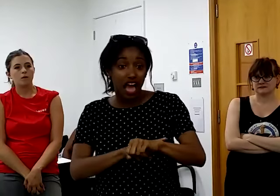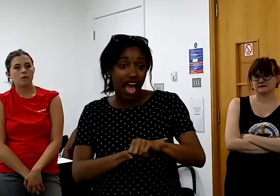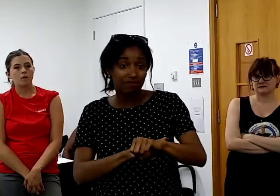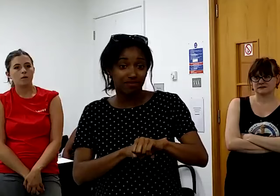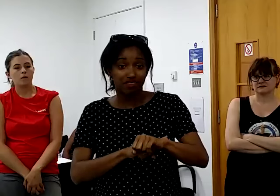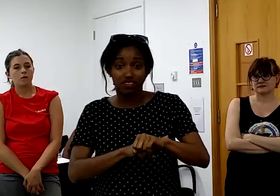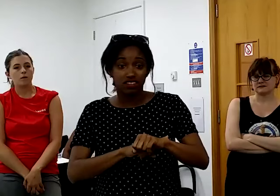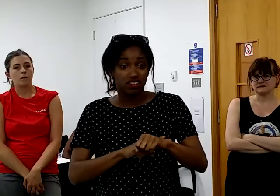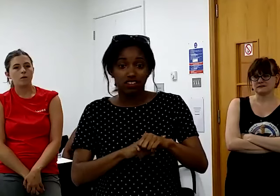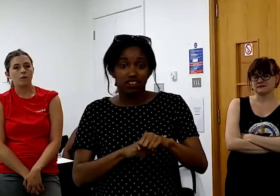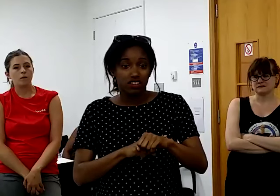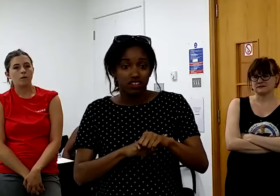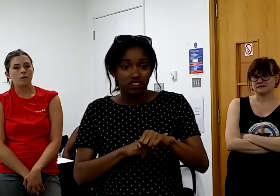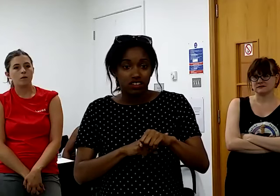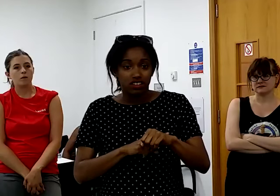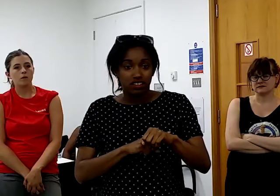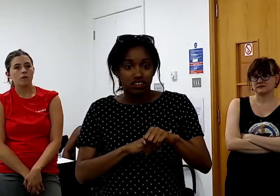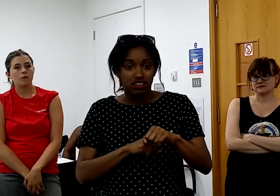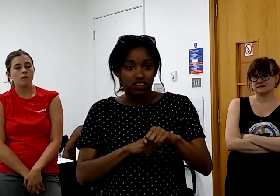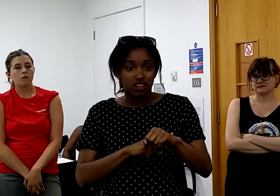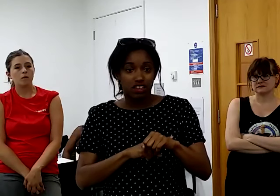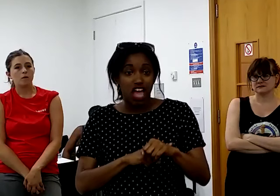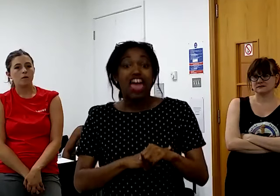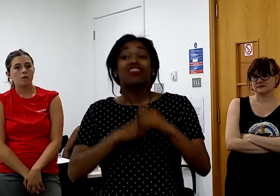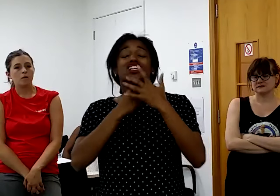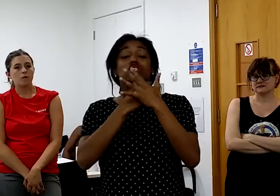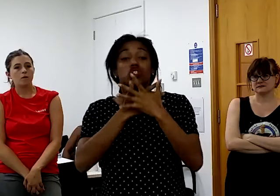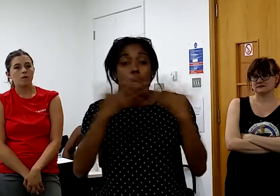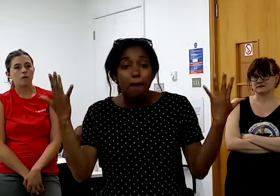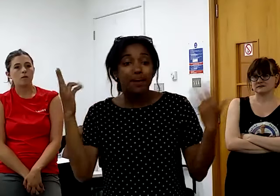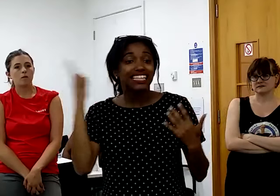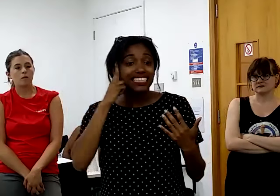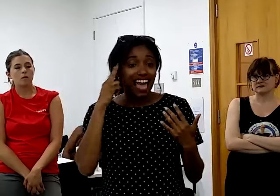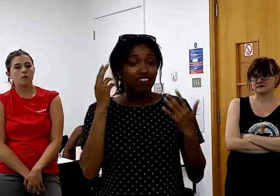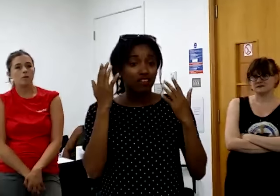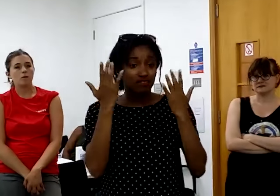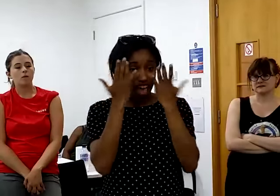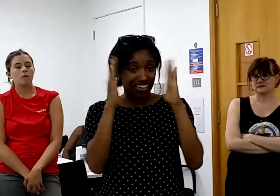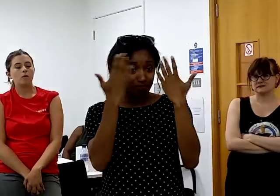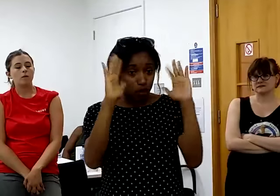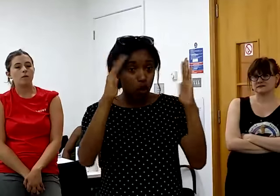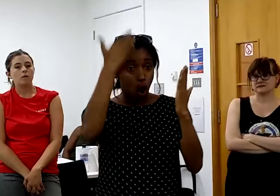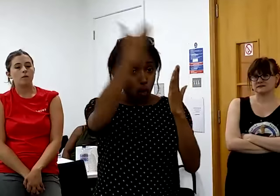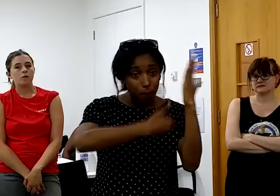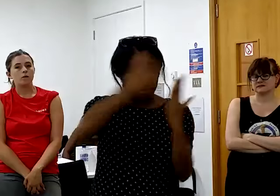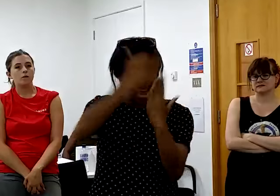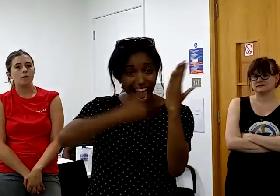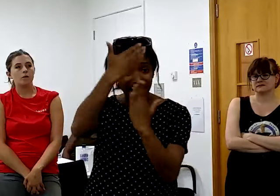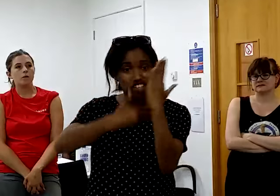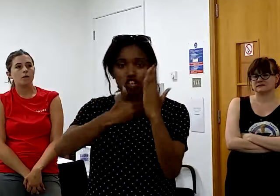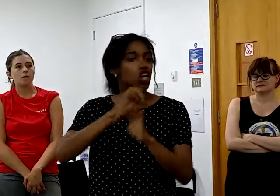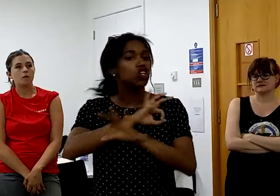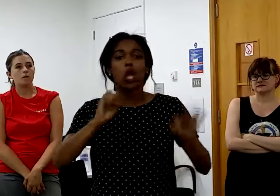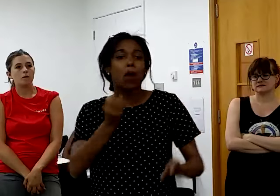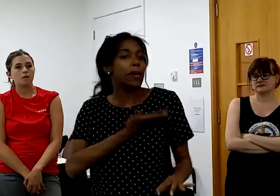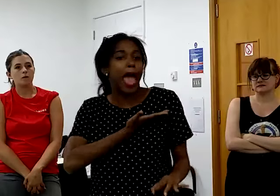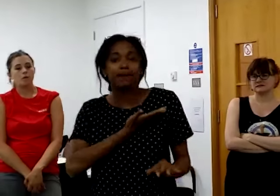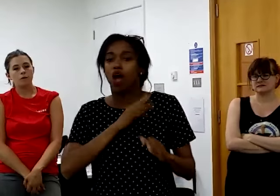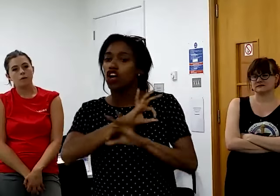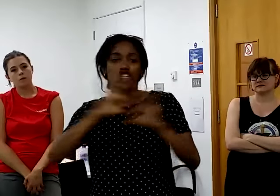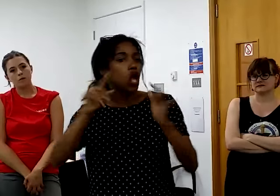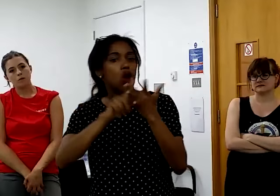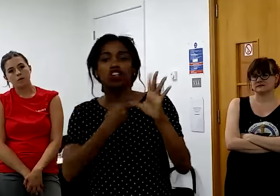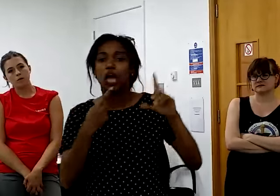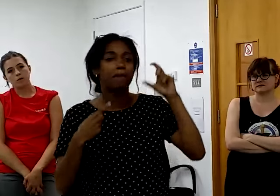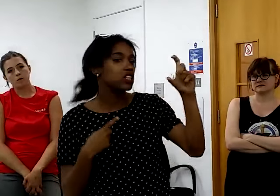happen. And we're subject to, you know, accessing the wrong information all the time because there's lots of misinformation.